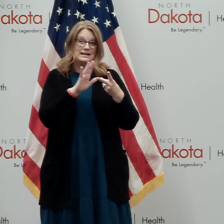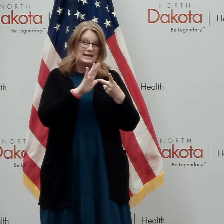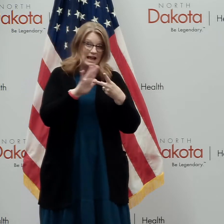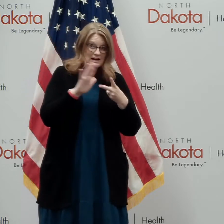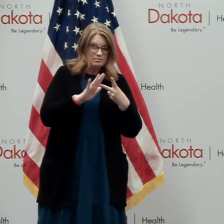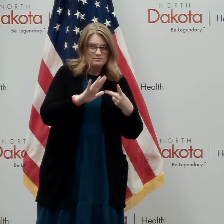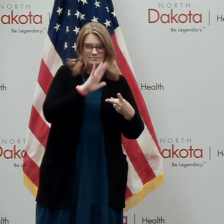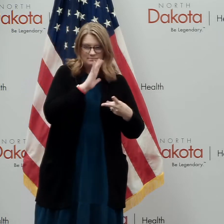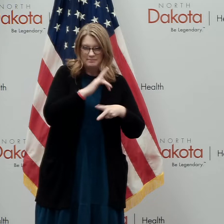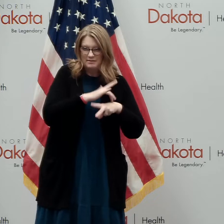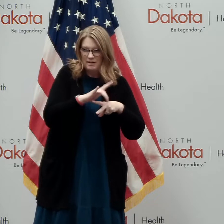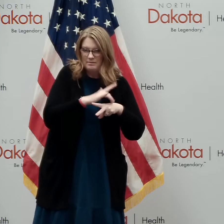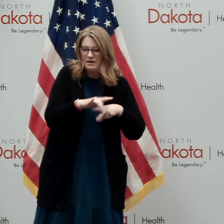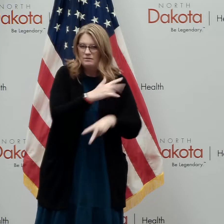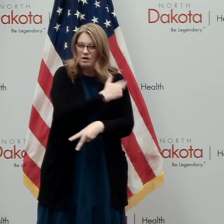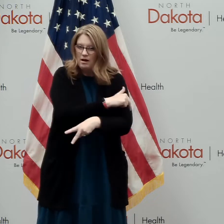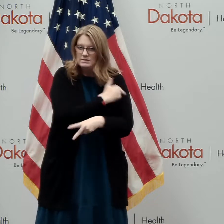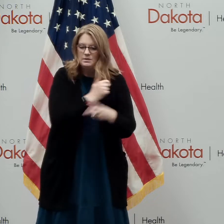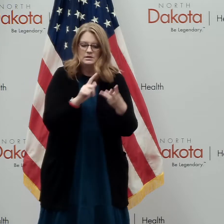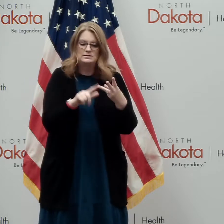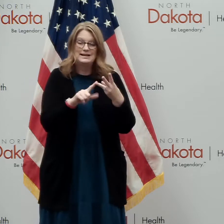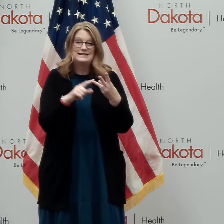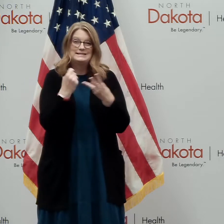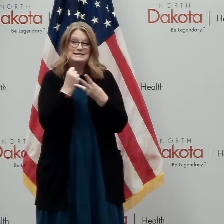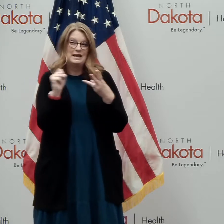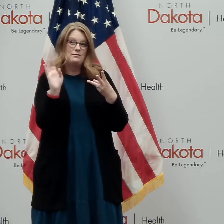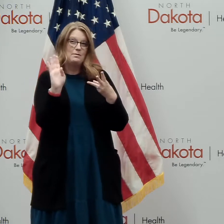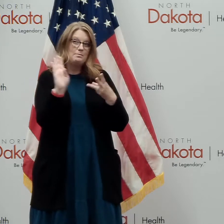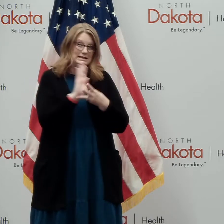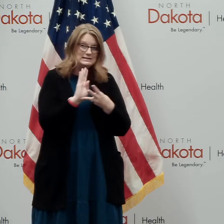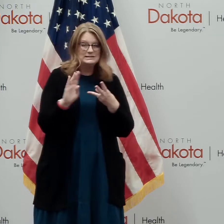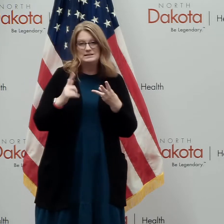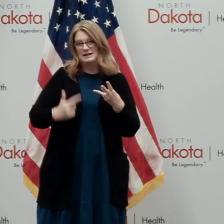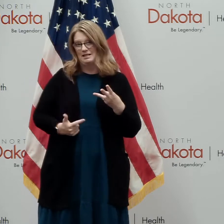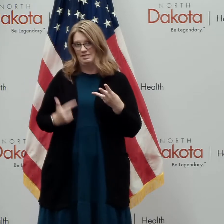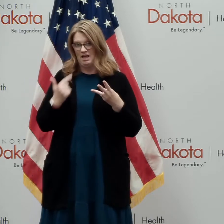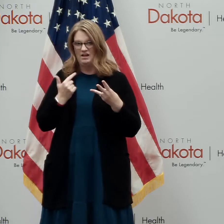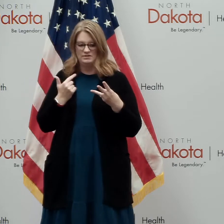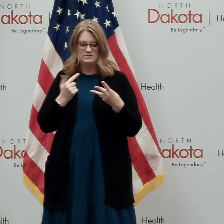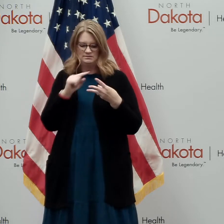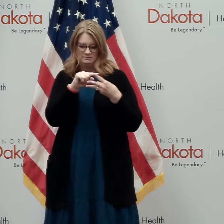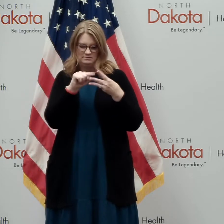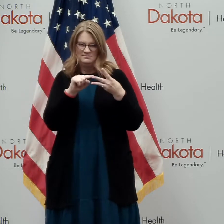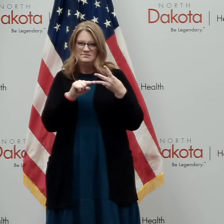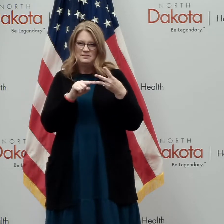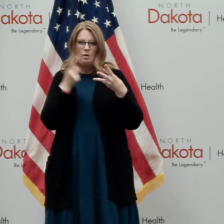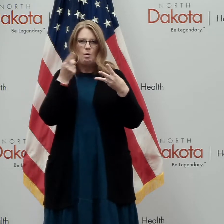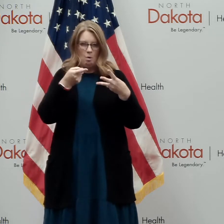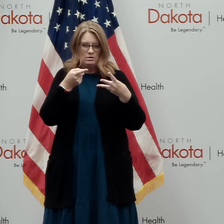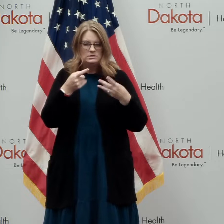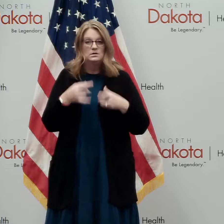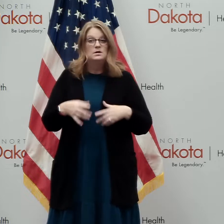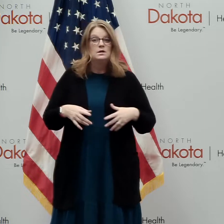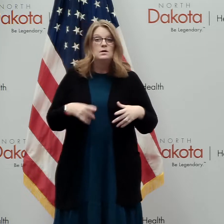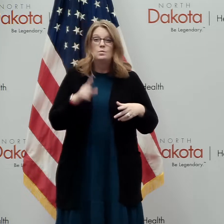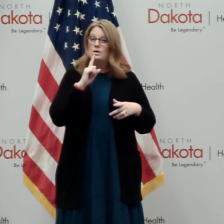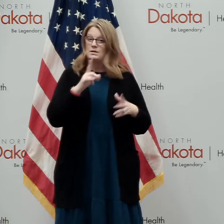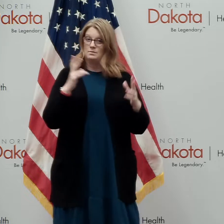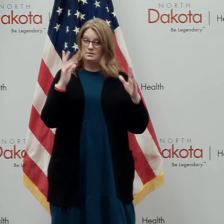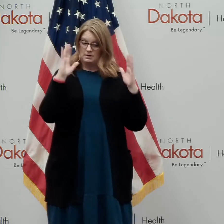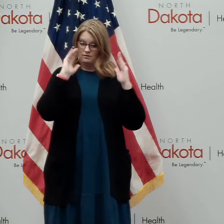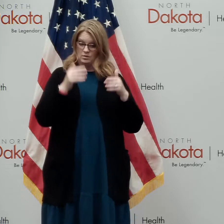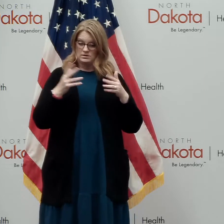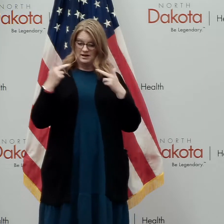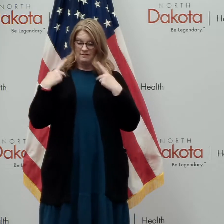third was to save lives and livelihoods. And we have, since the very beginning, not just been focusing on physical health, but